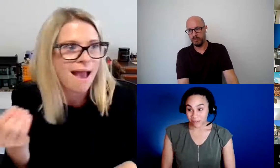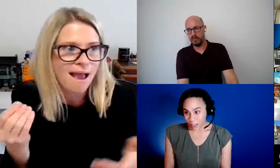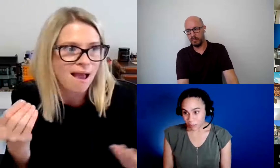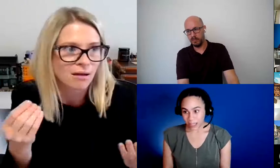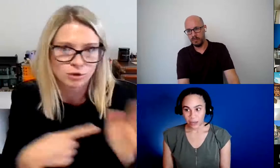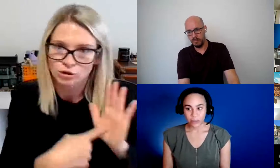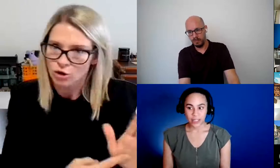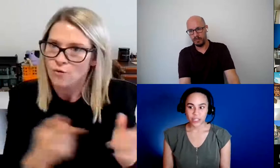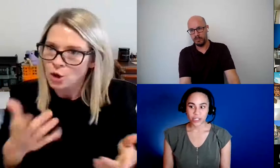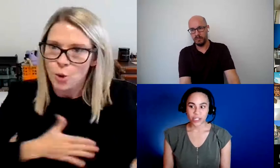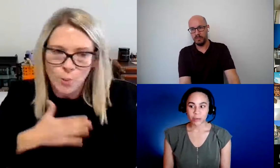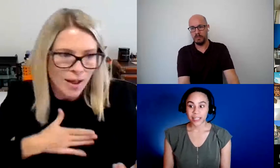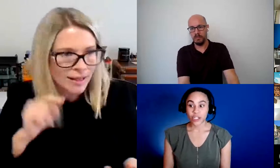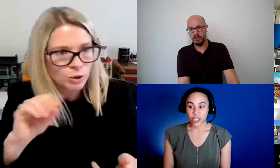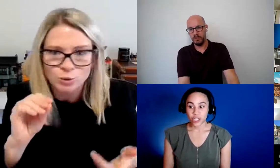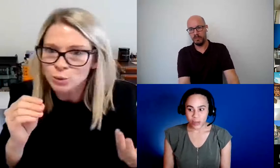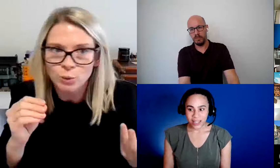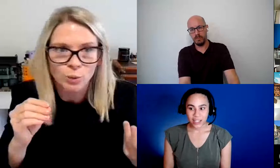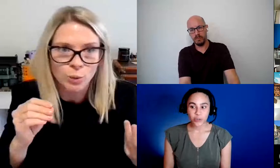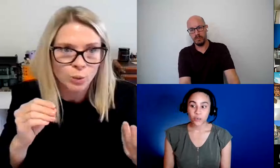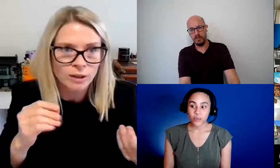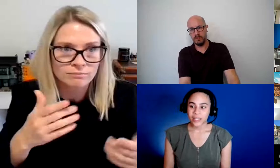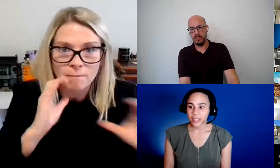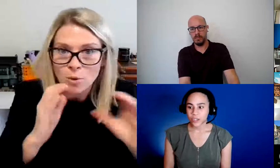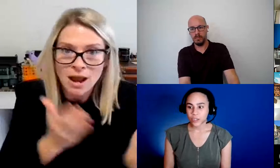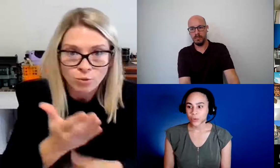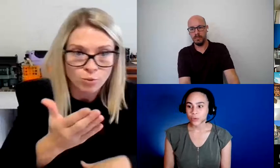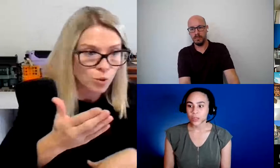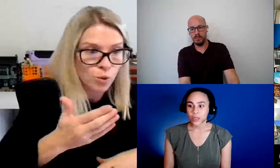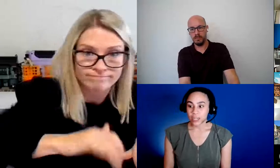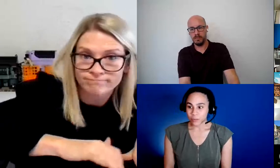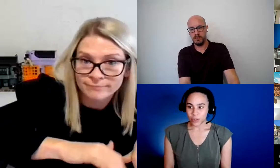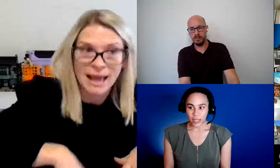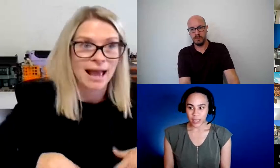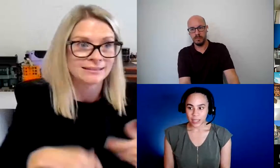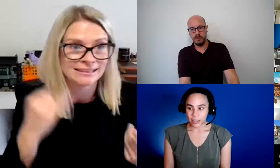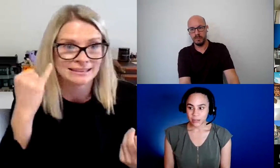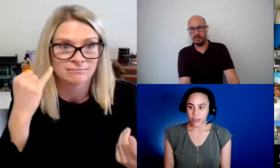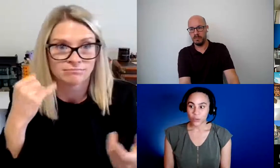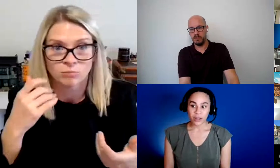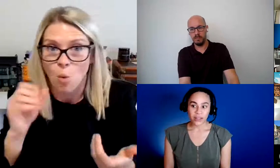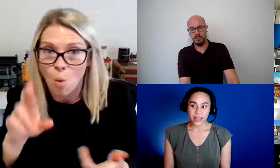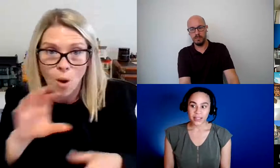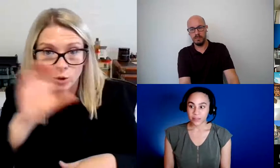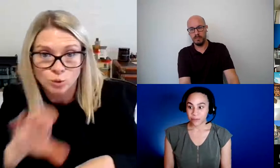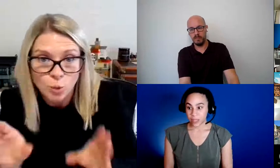developing that relationship and showing that you're willing to communicate, whether that's via